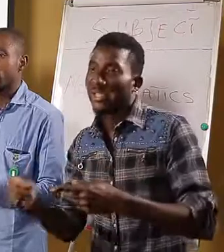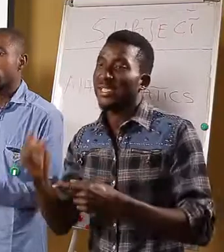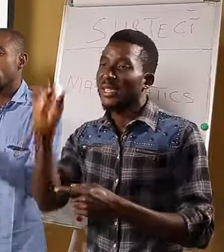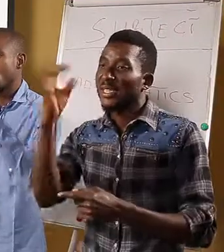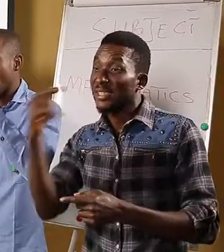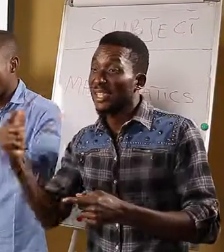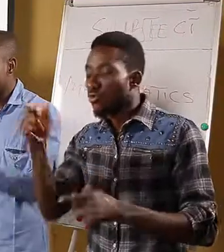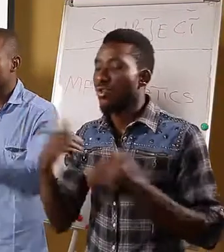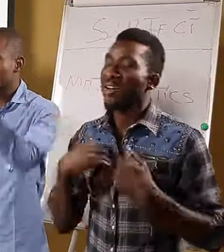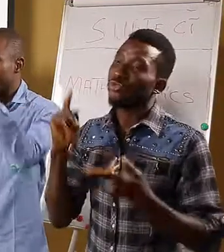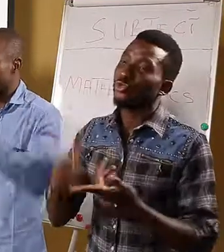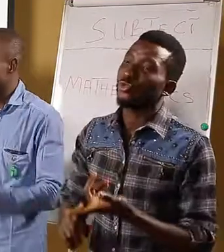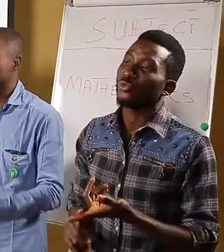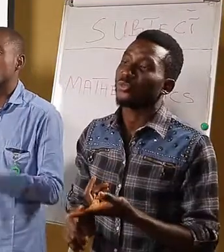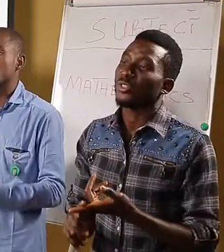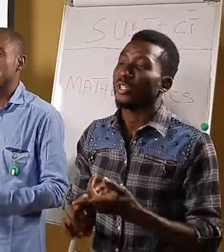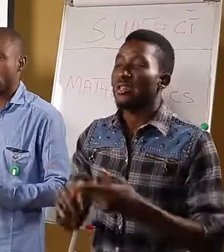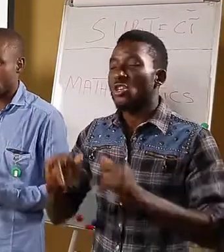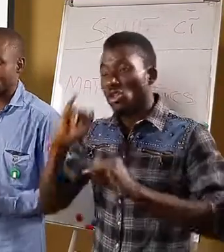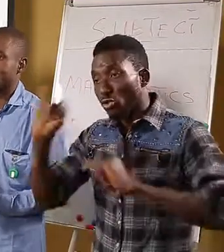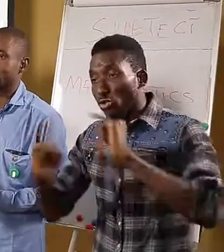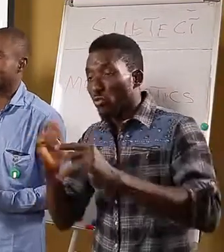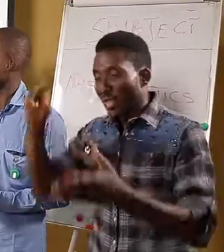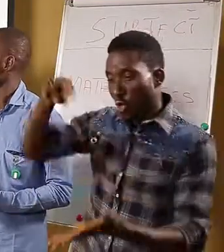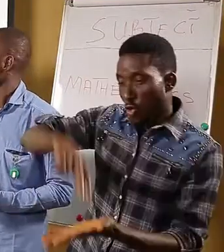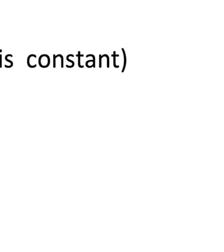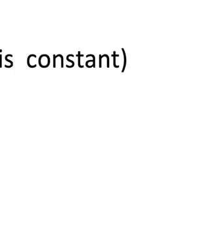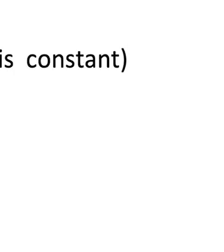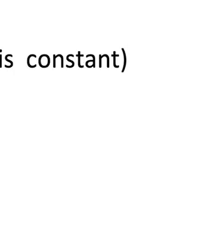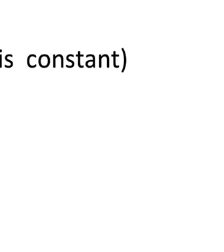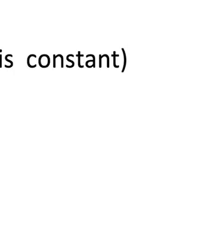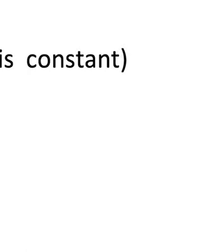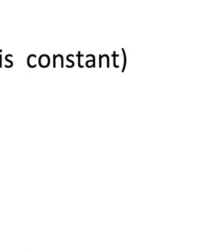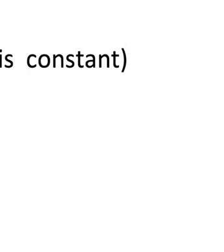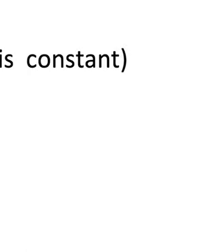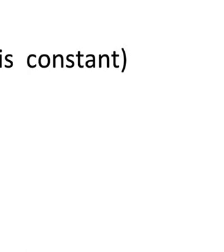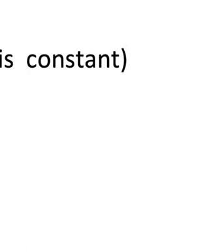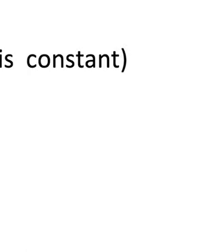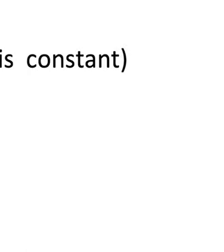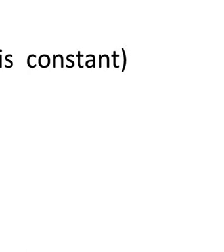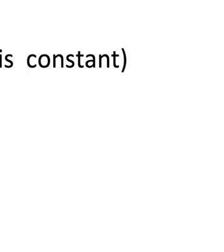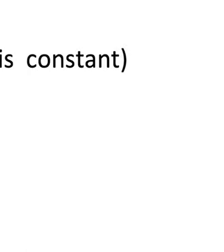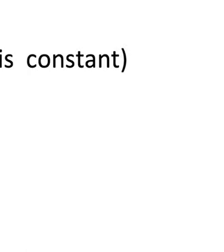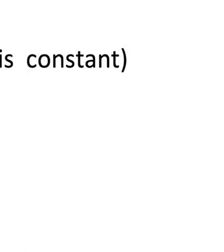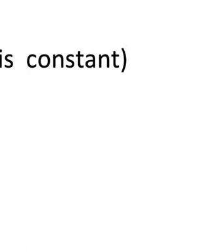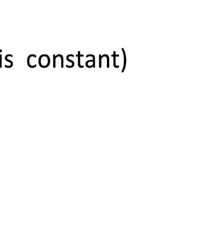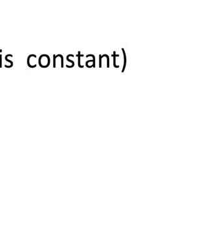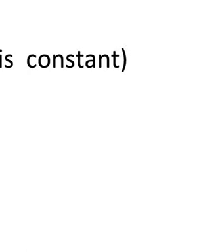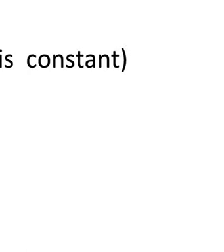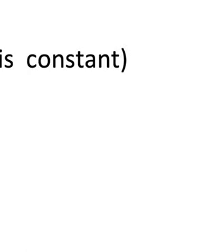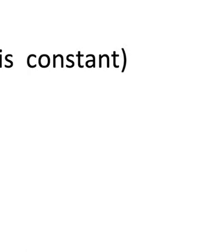sign, you have to introduce a constant. Then we have p plus